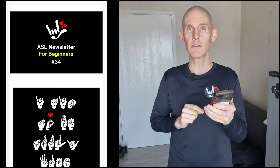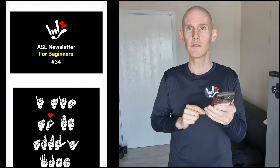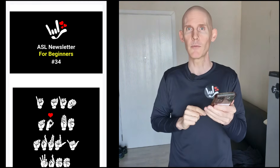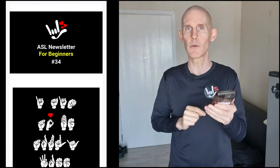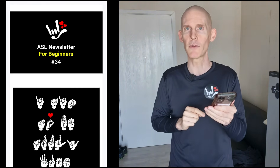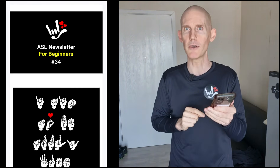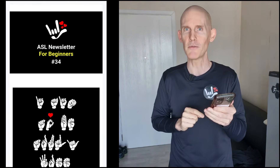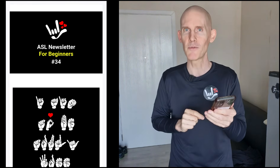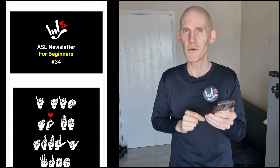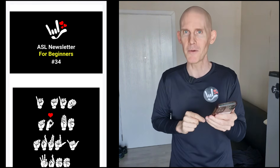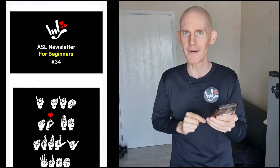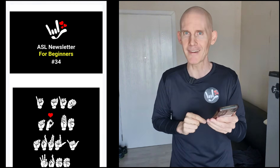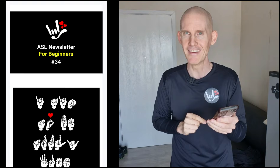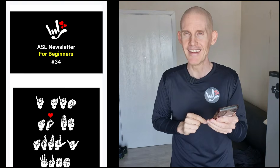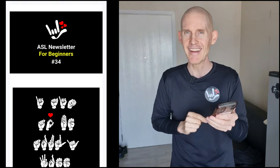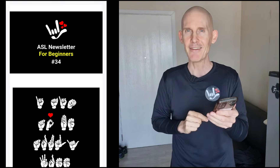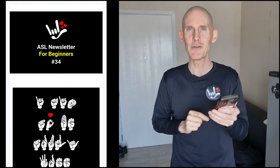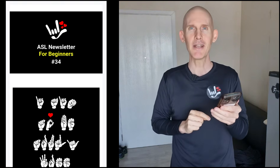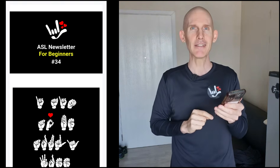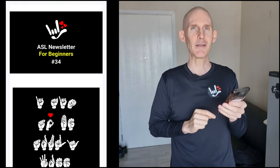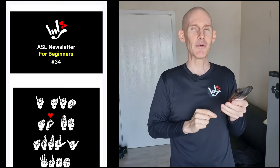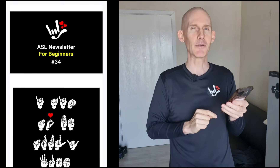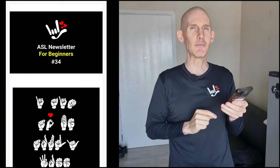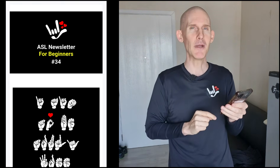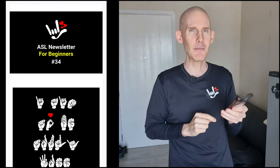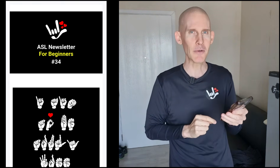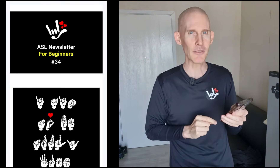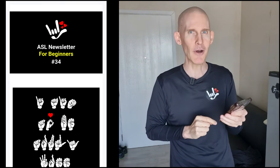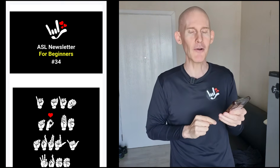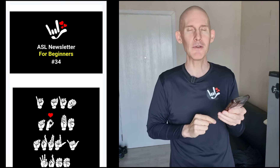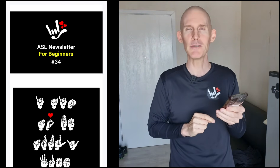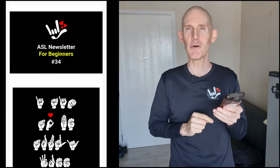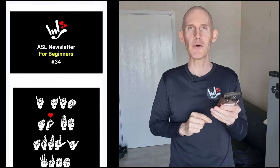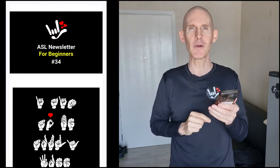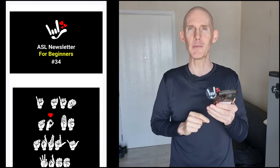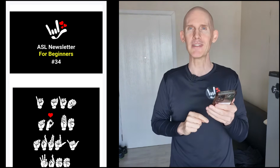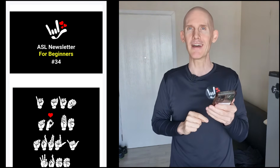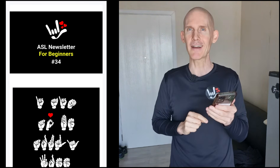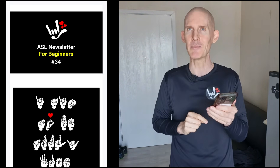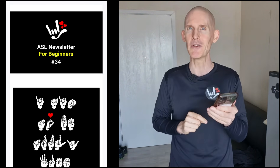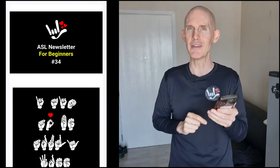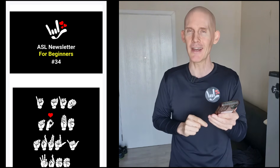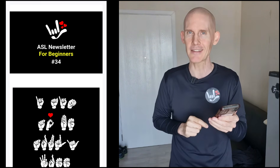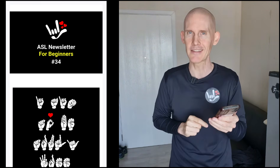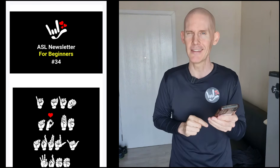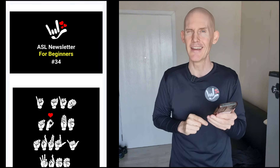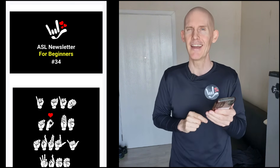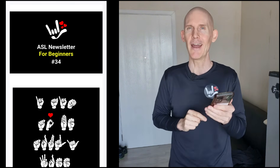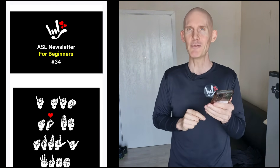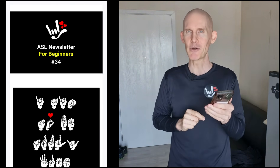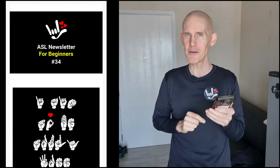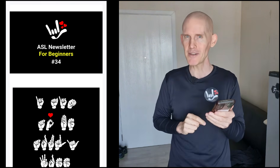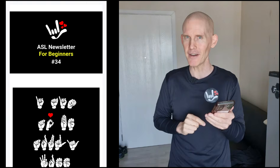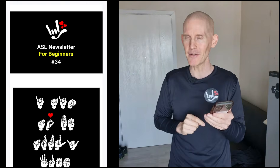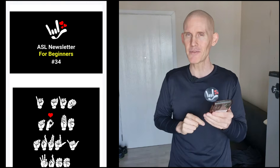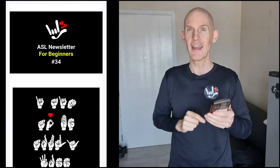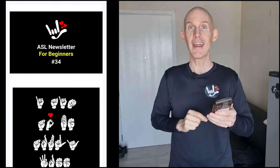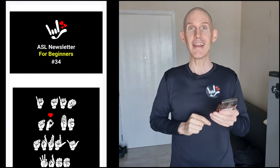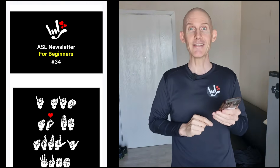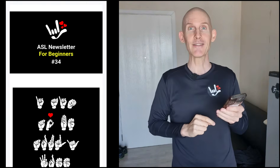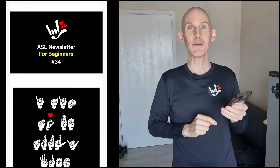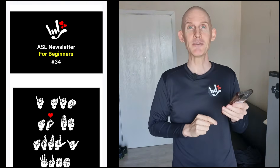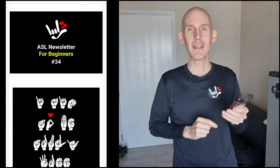for Beginners, number 34. If you're an ASL Bundle member, you already know about what I'm going to talk about next. Have you heard